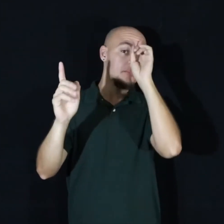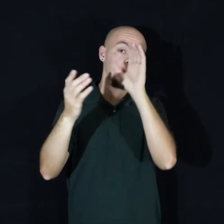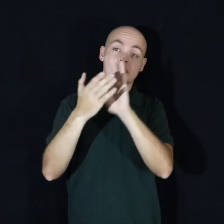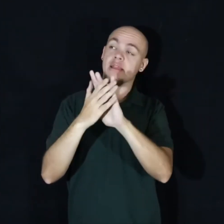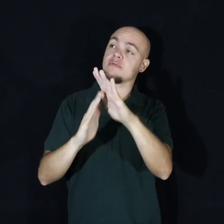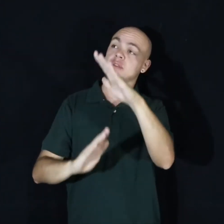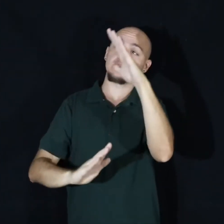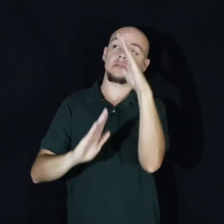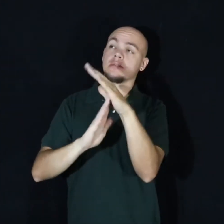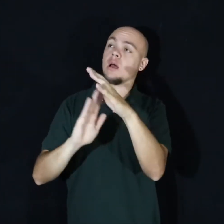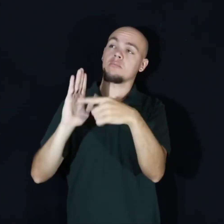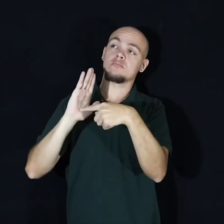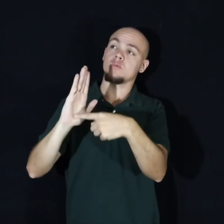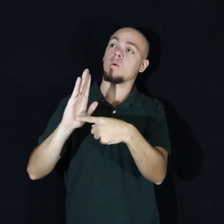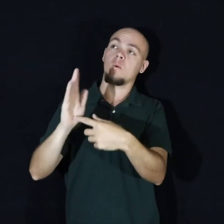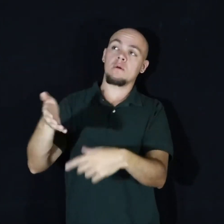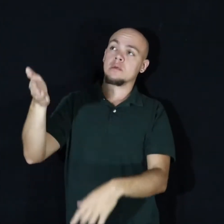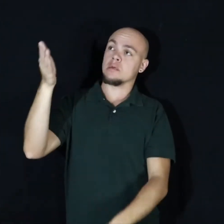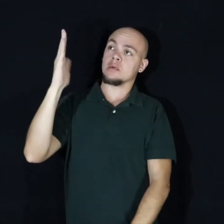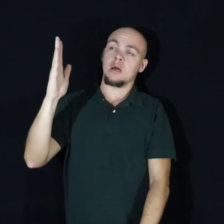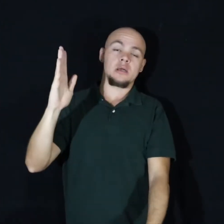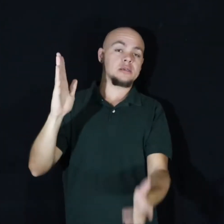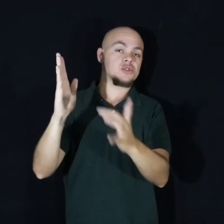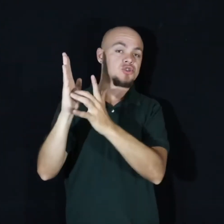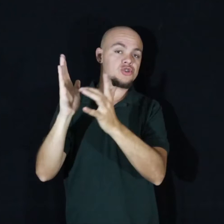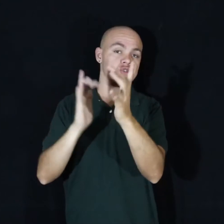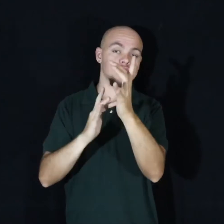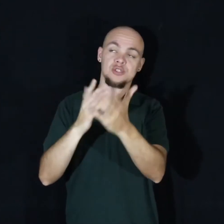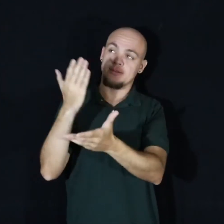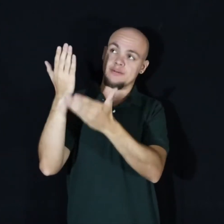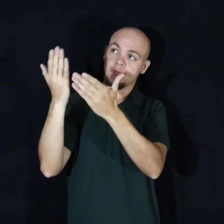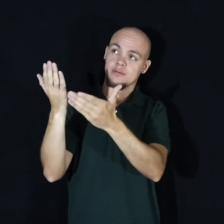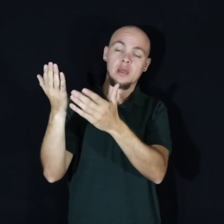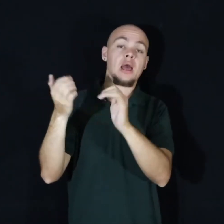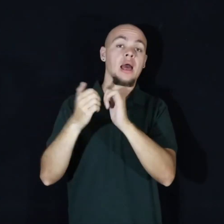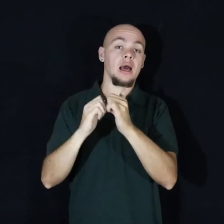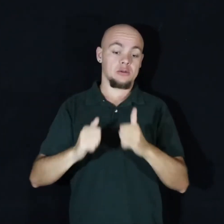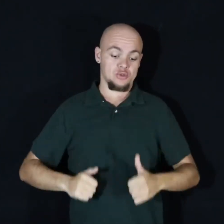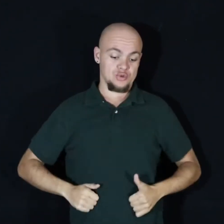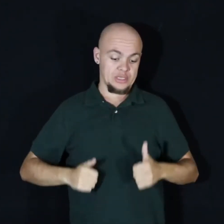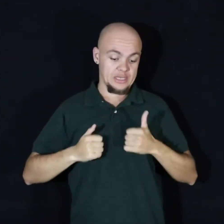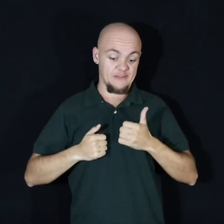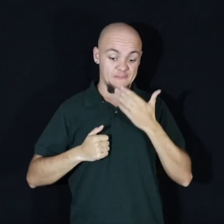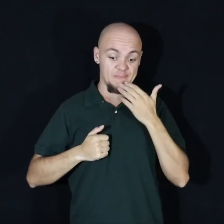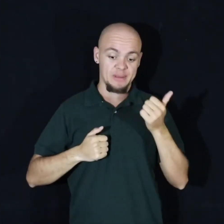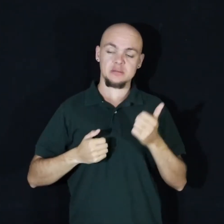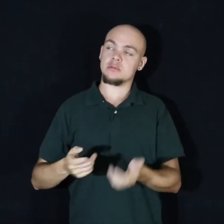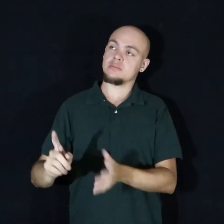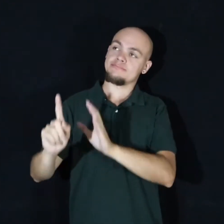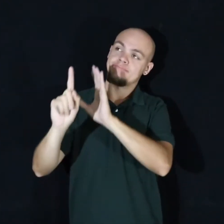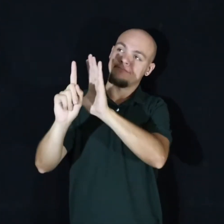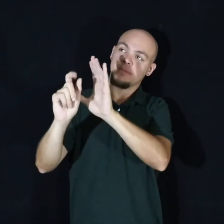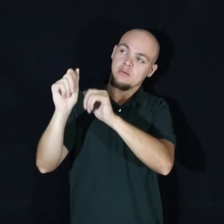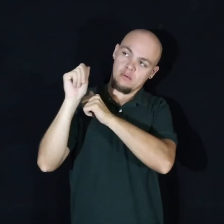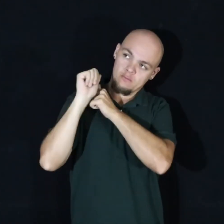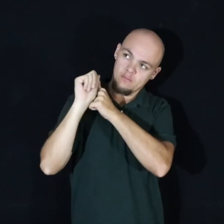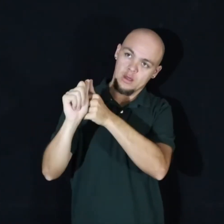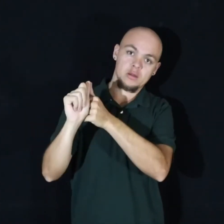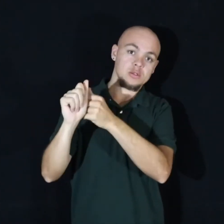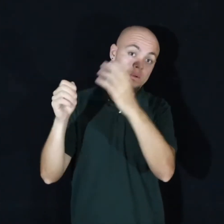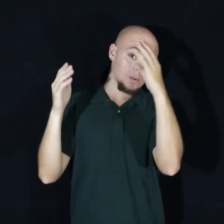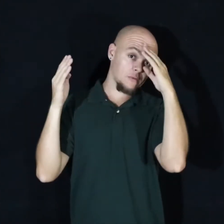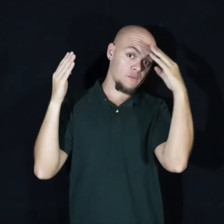time. We believe that Jesus is the ultimate revelation of who God is, and that Jesus is the ultimate revelation of how to live our